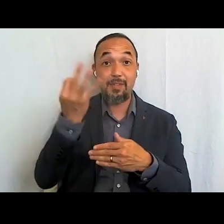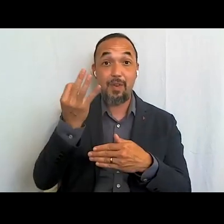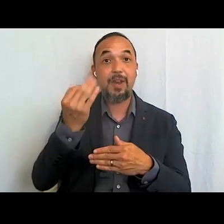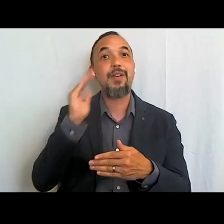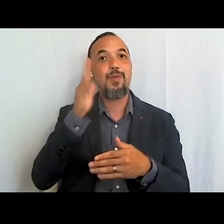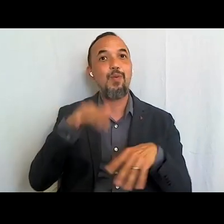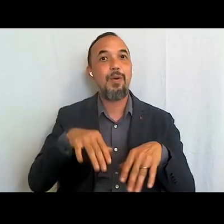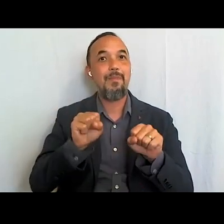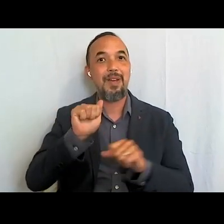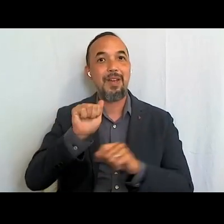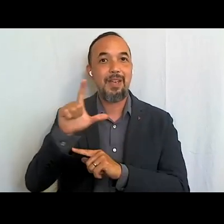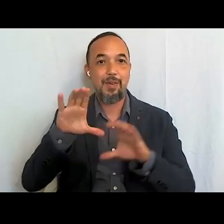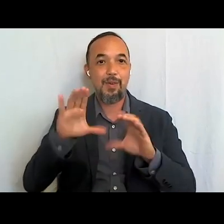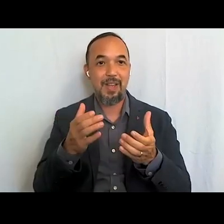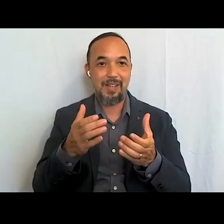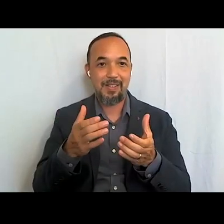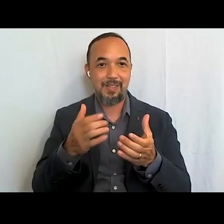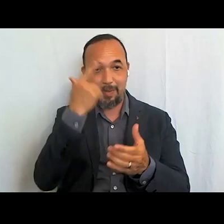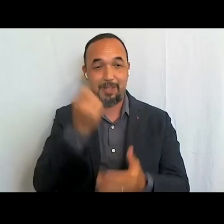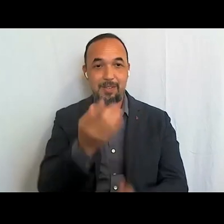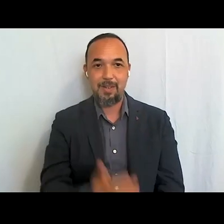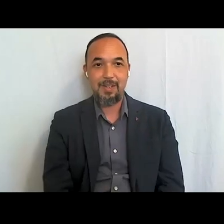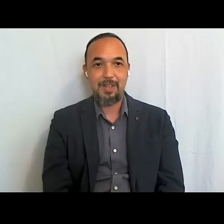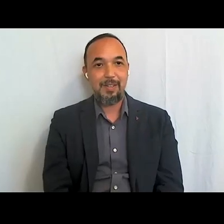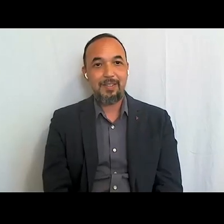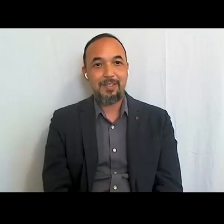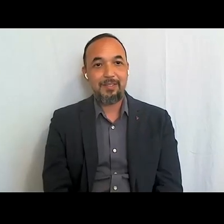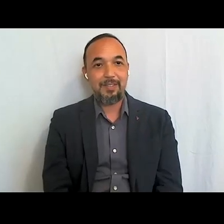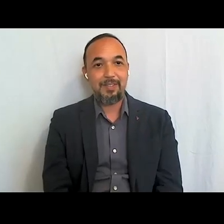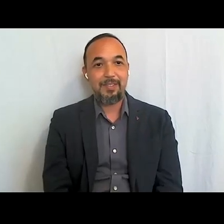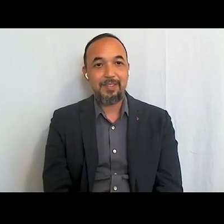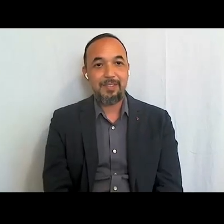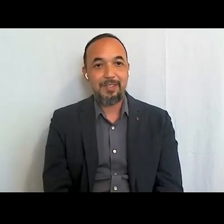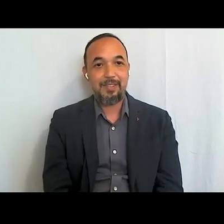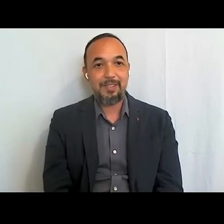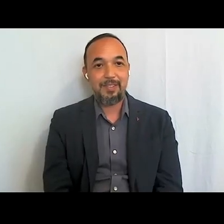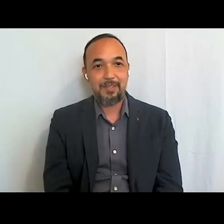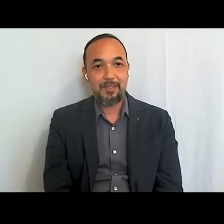that because my name is Charlie, or